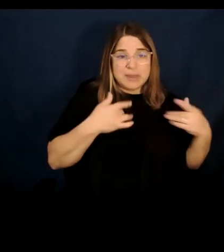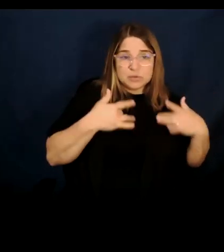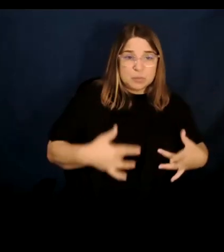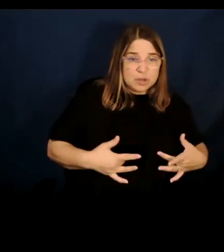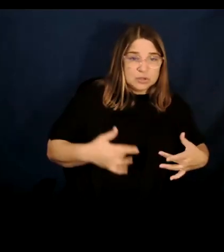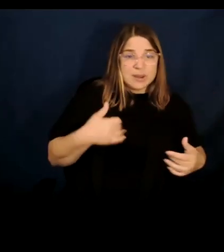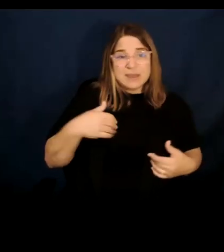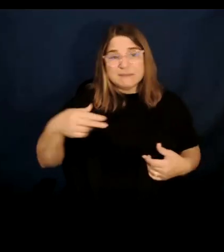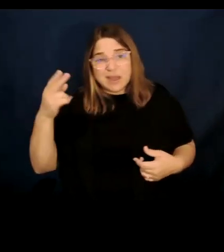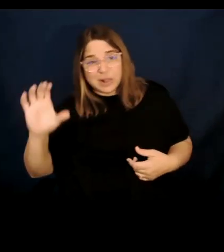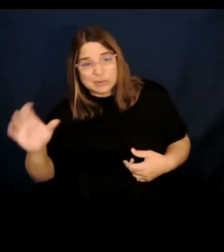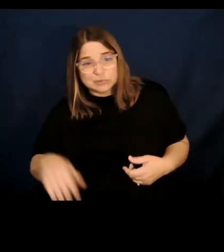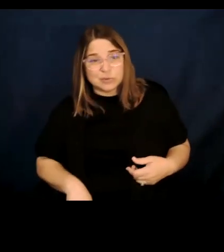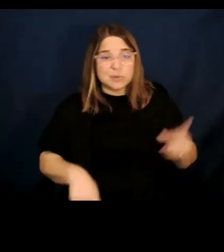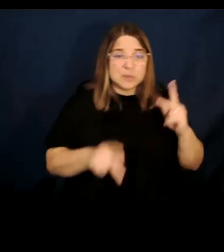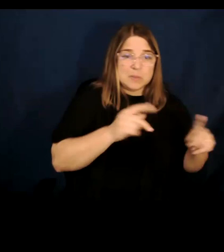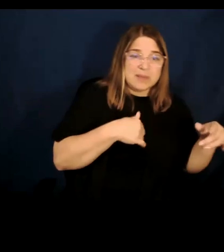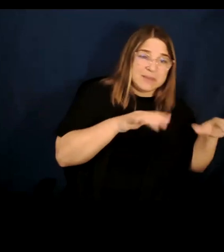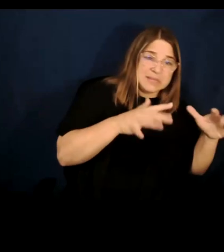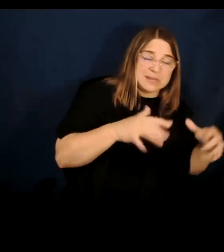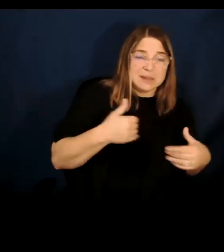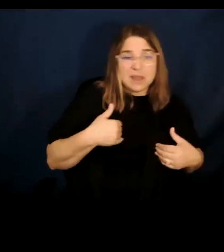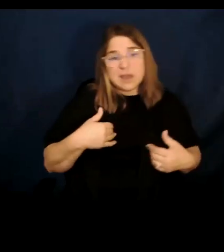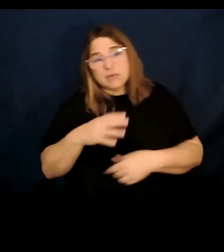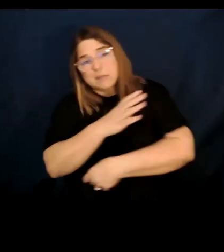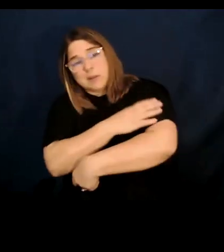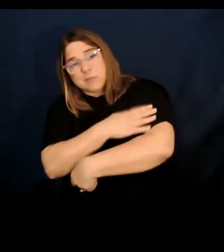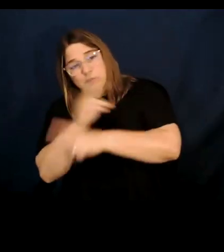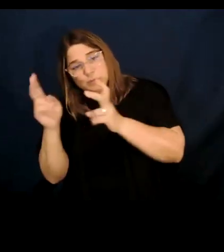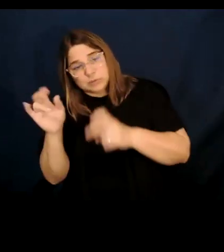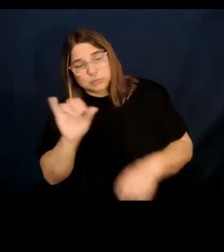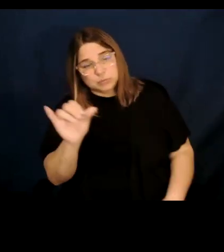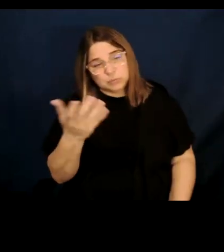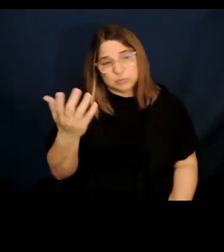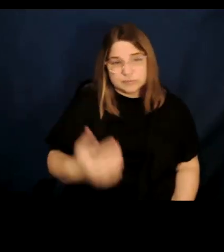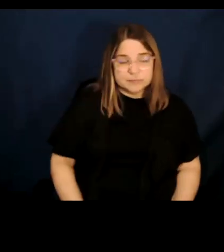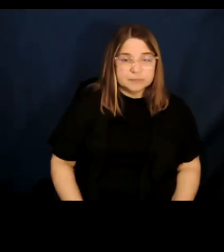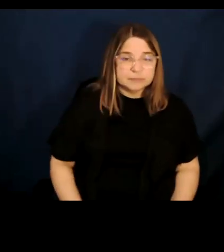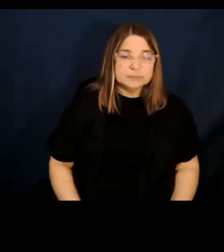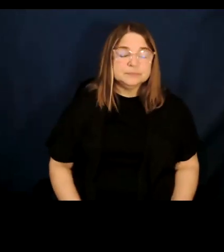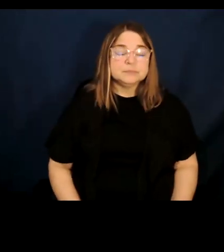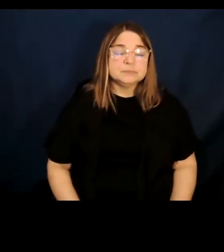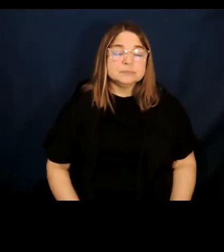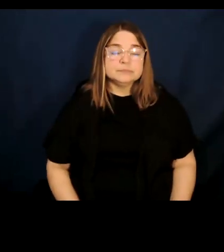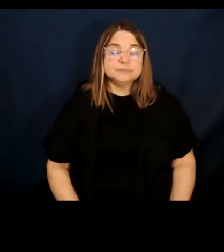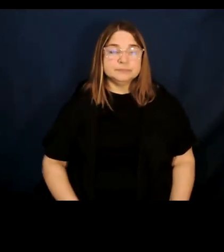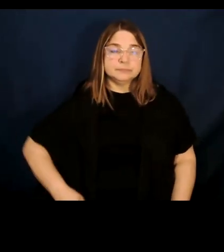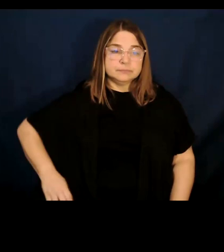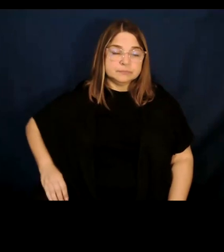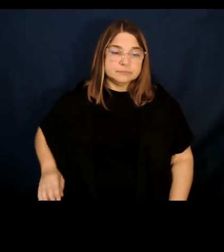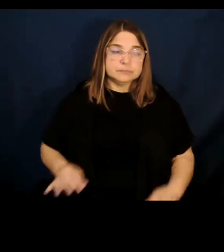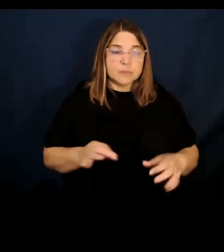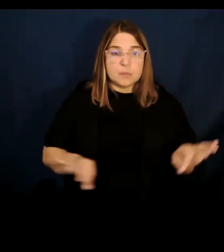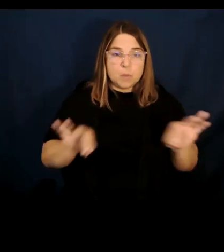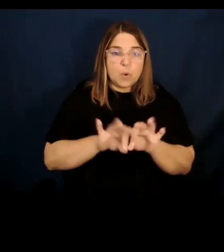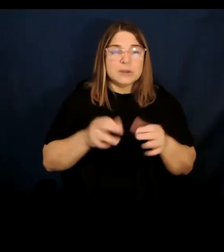too. People that have anxiety, well, they still have blood pressure issues too. And it's a very important thing that we provide,